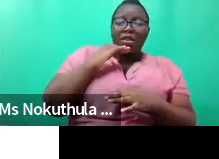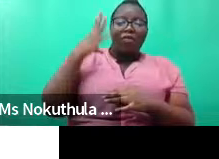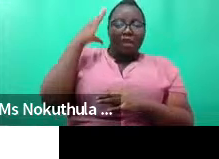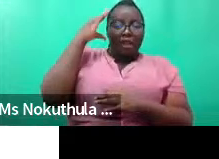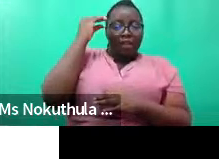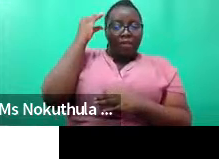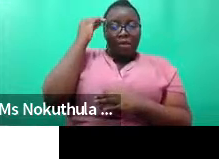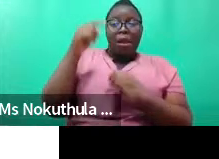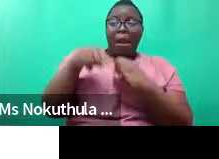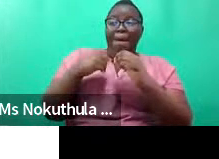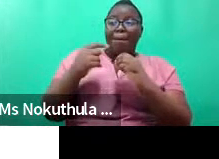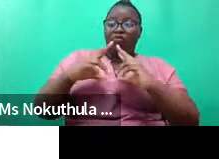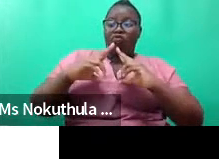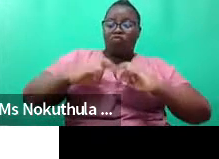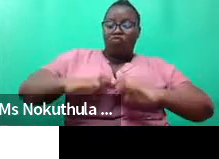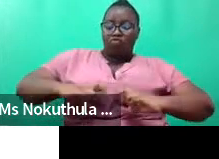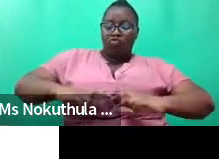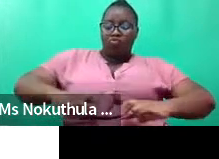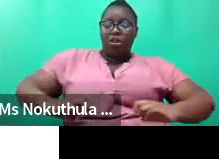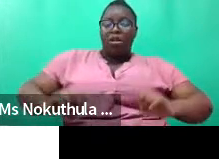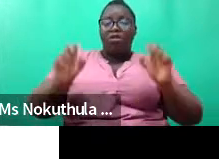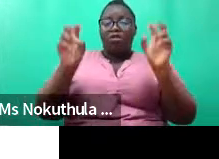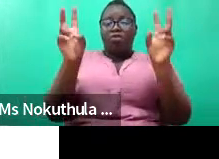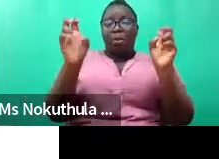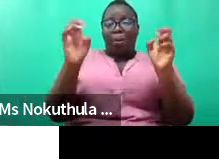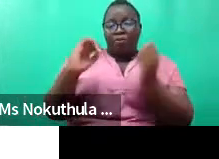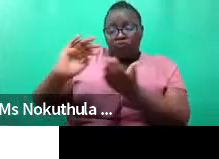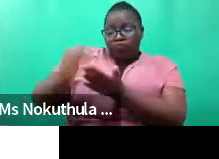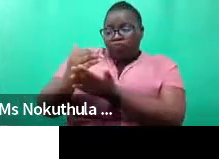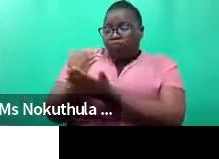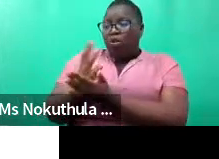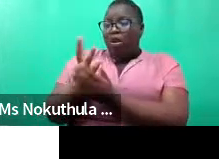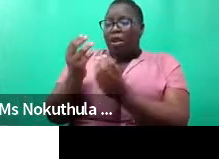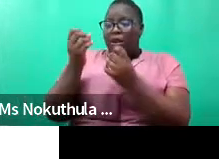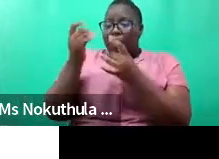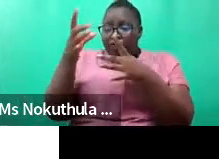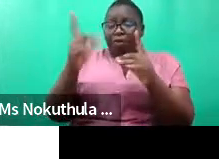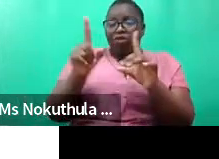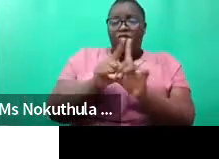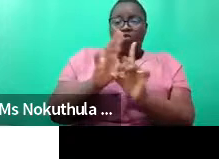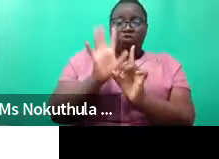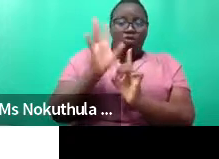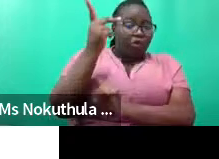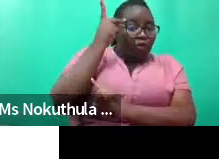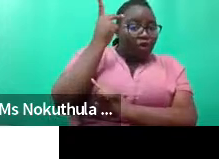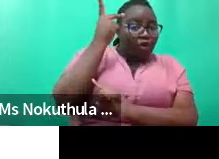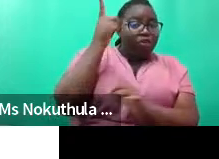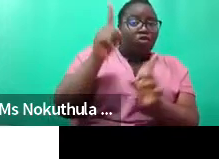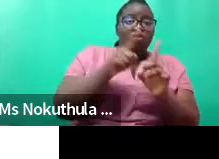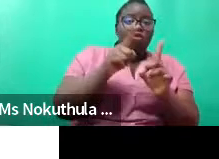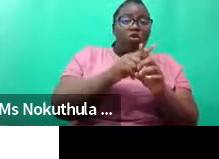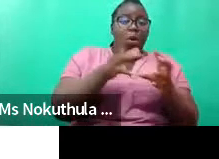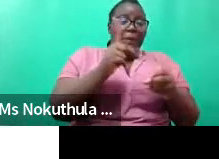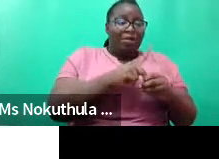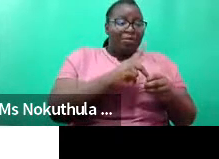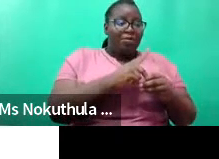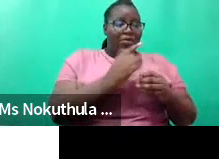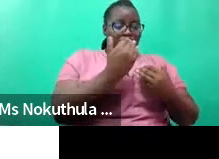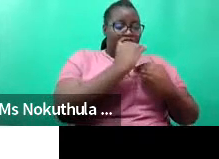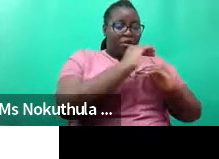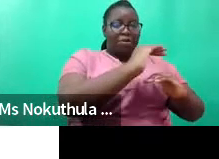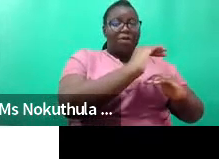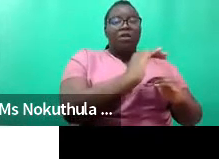topic to gather the necessary information and knowledge, and the participants were registered through UJ Disability